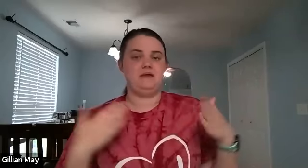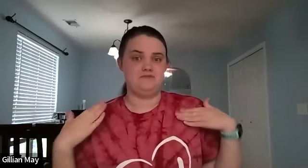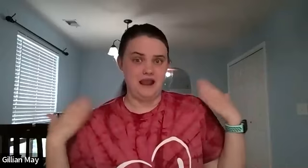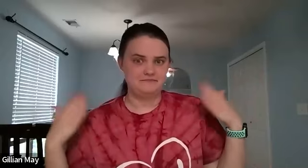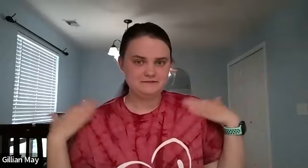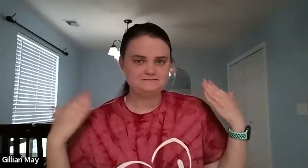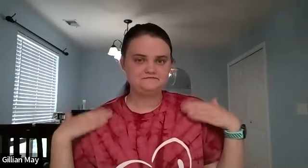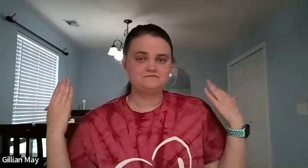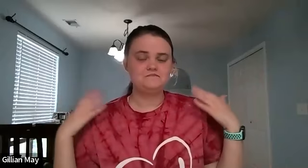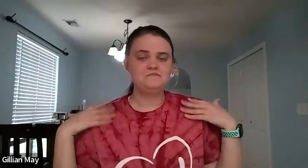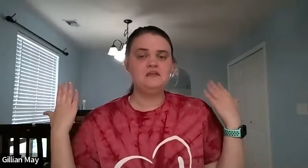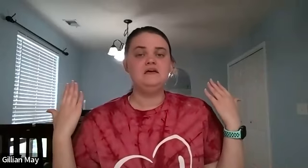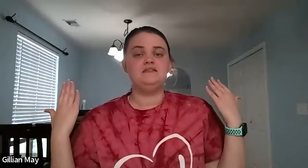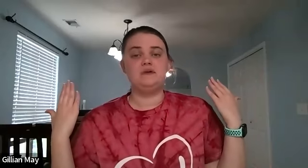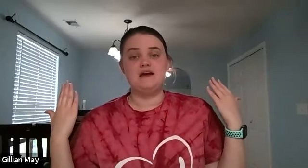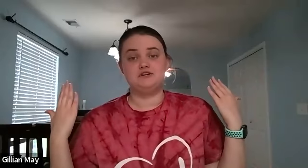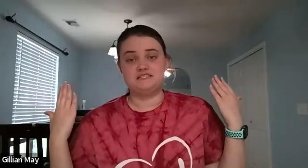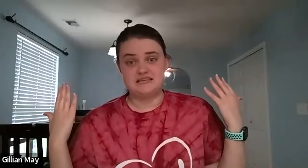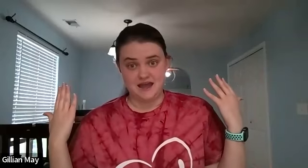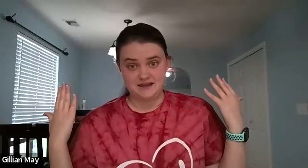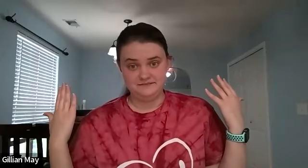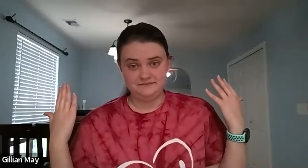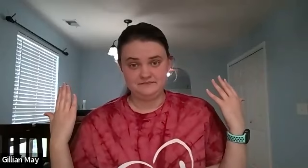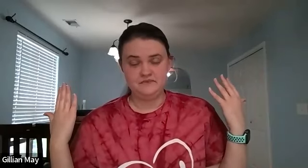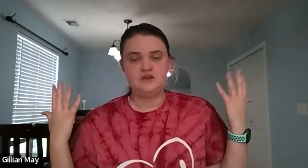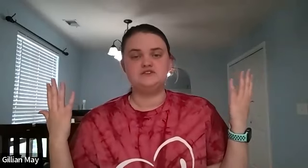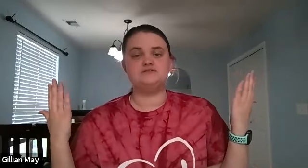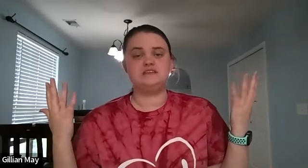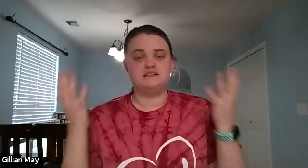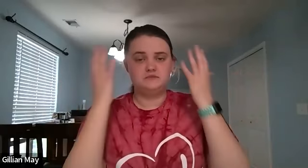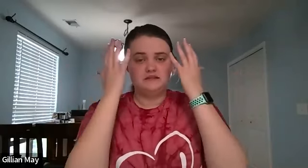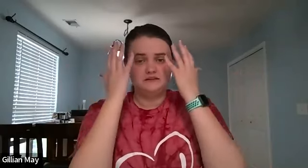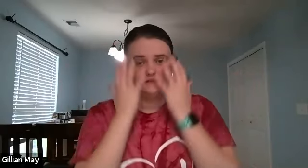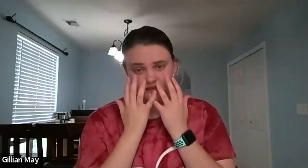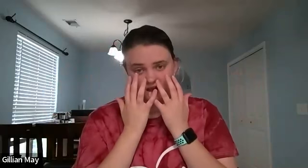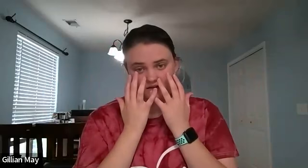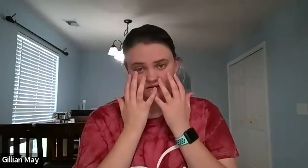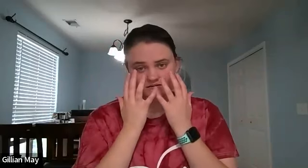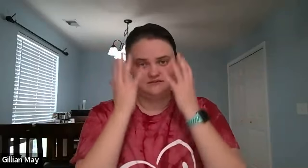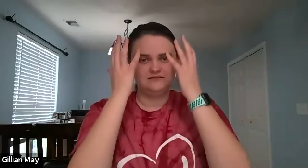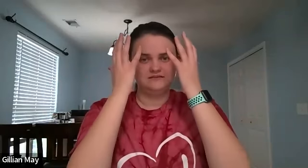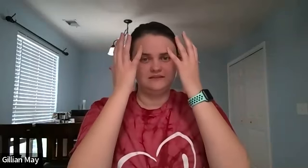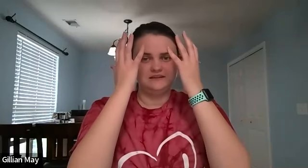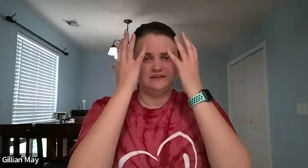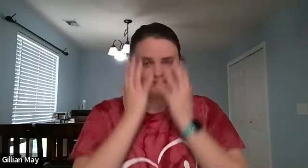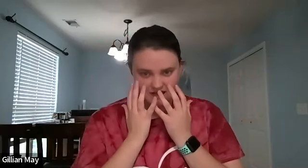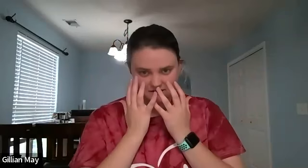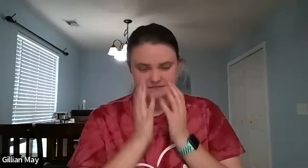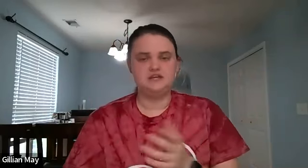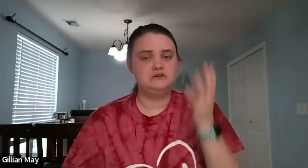have our happy. Then we have our sad. So sad's going to be sad. Sad. And you can